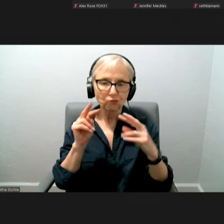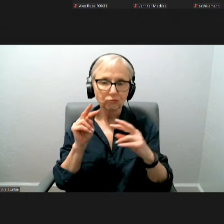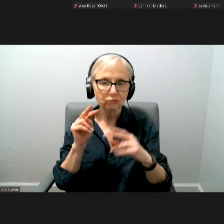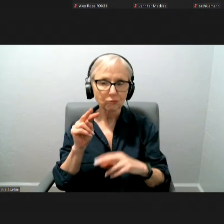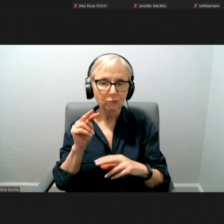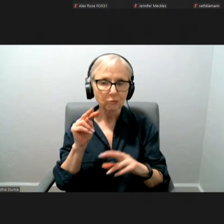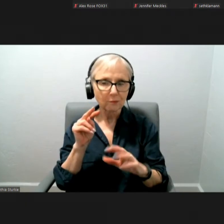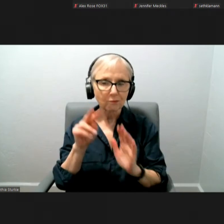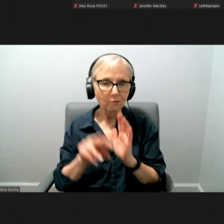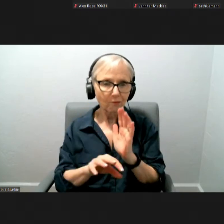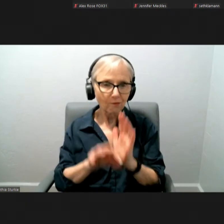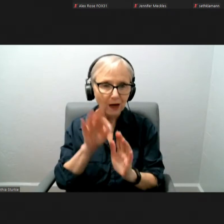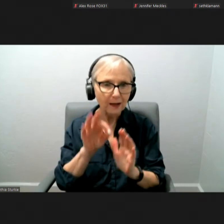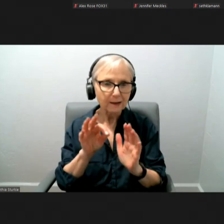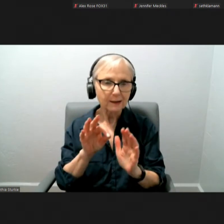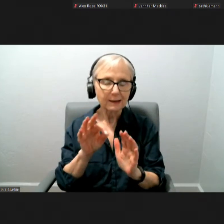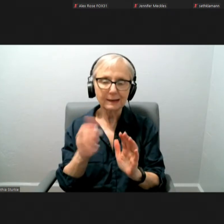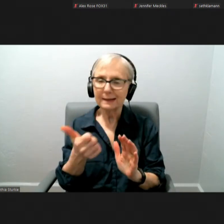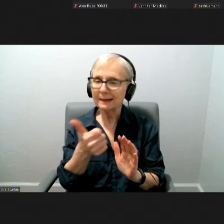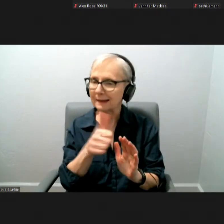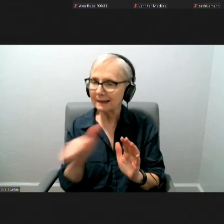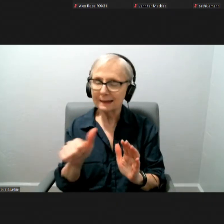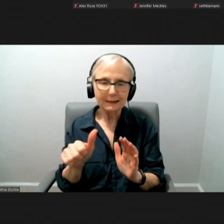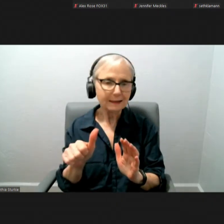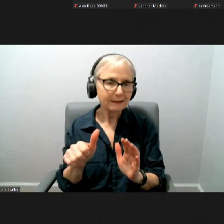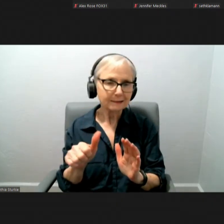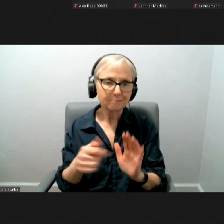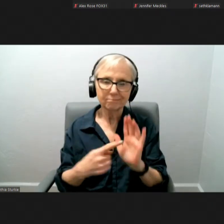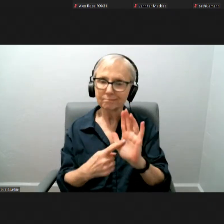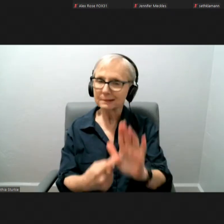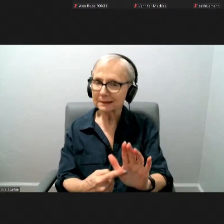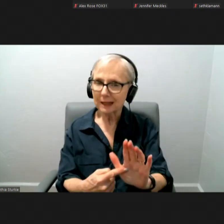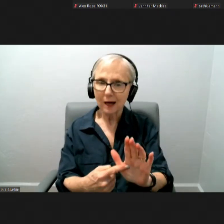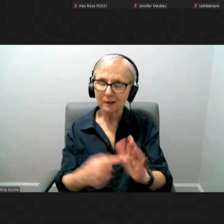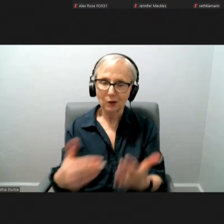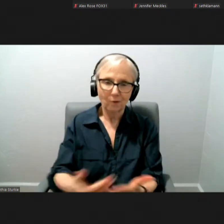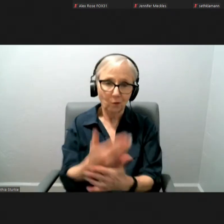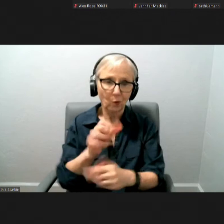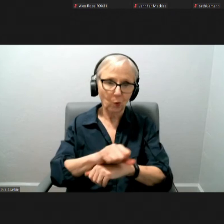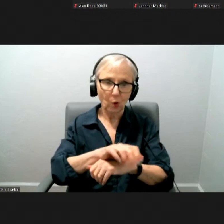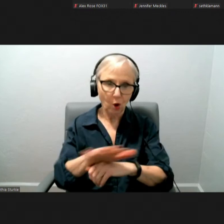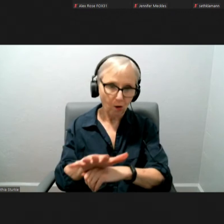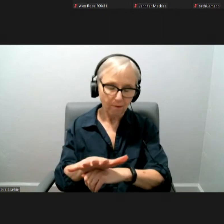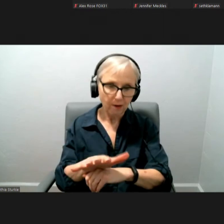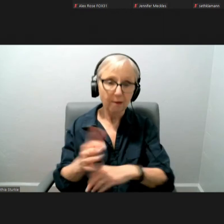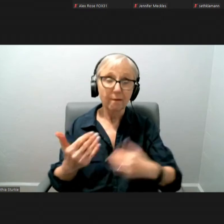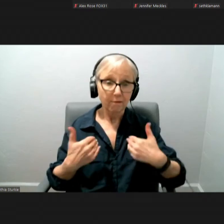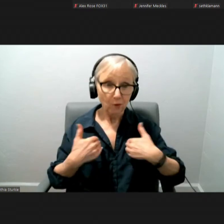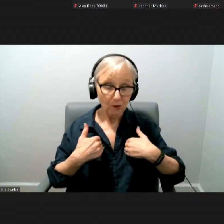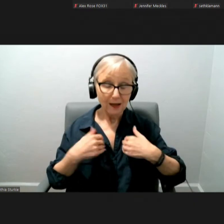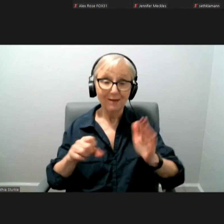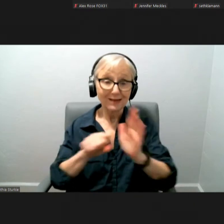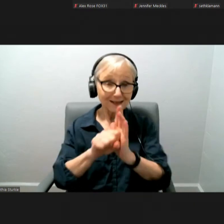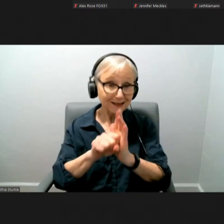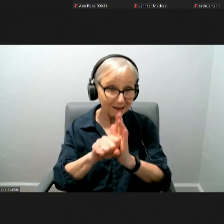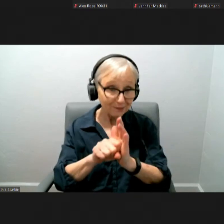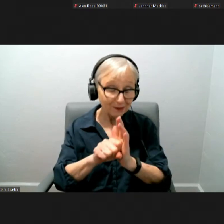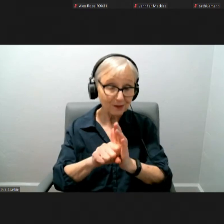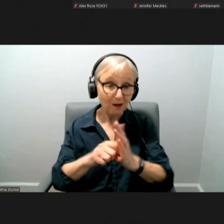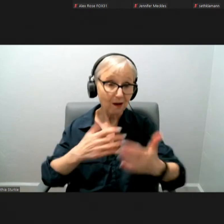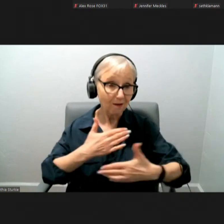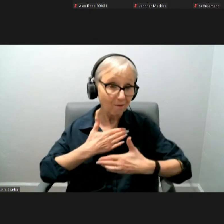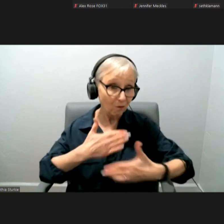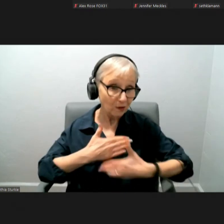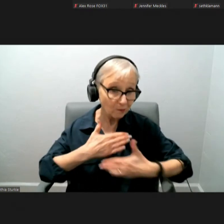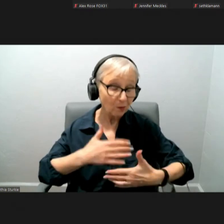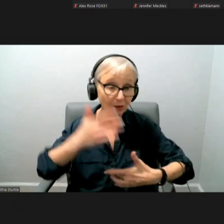for any sign of new COVID cases. And if you have symptoms of a respiratory illness over the next